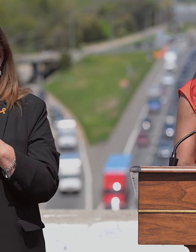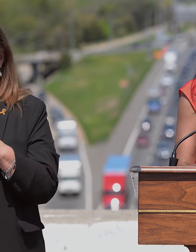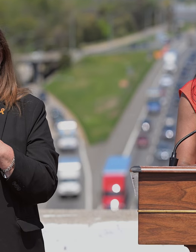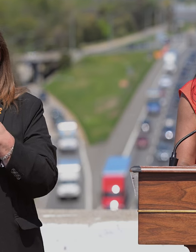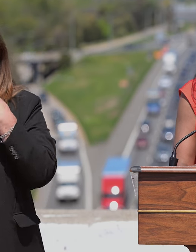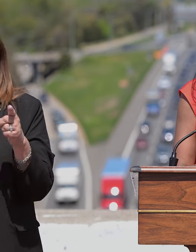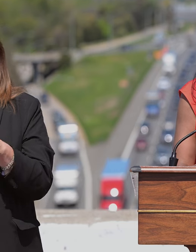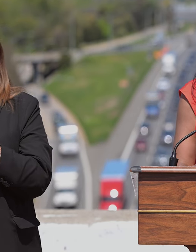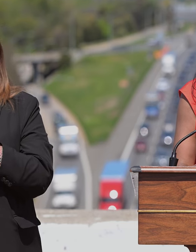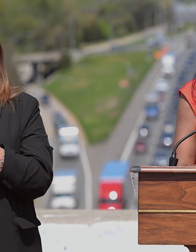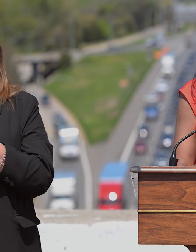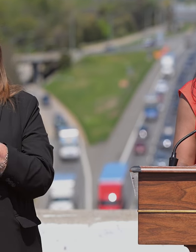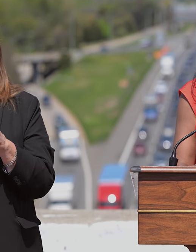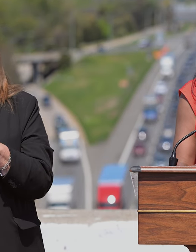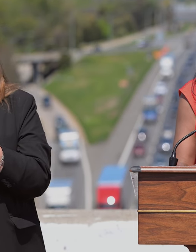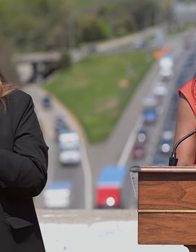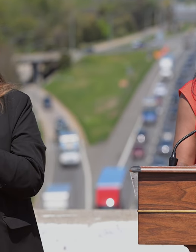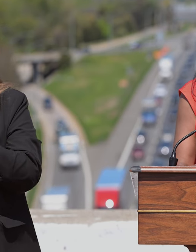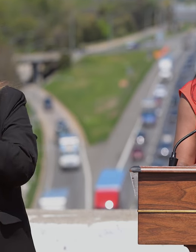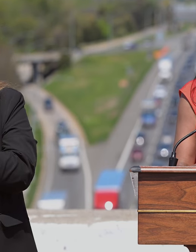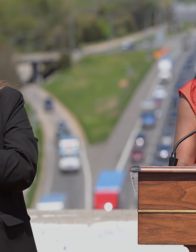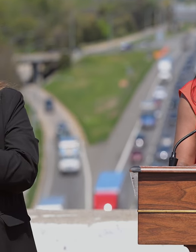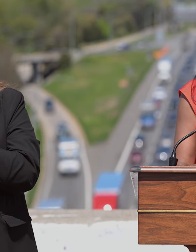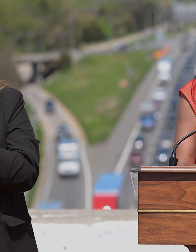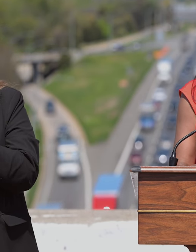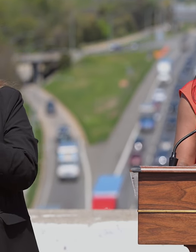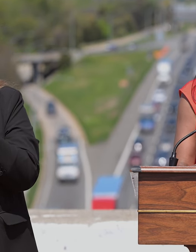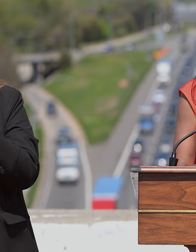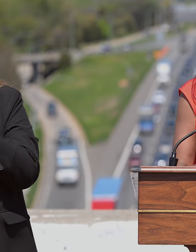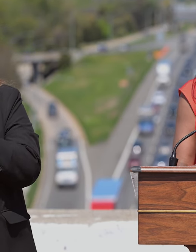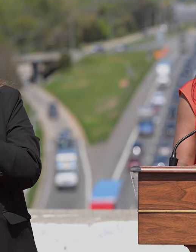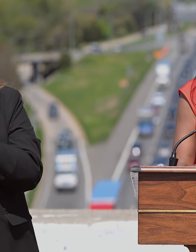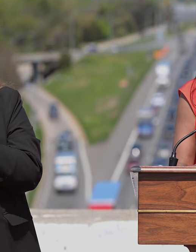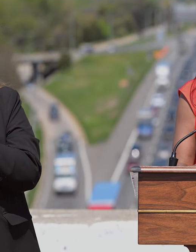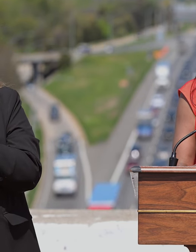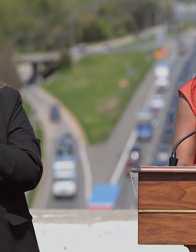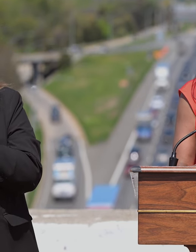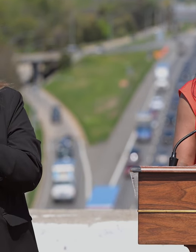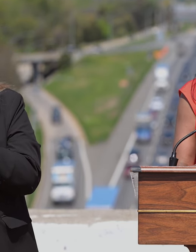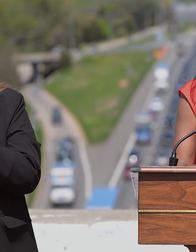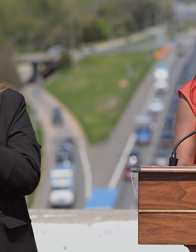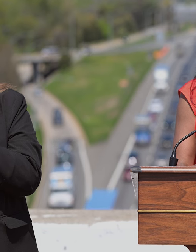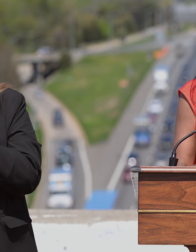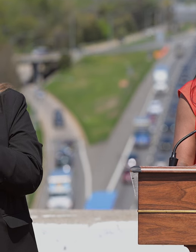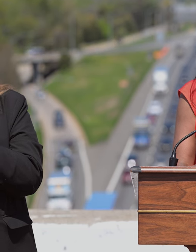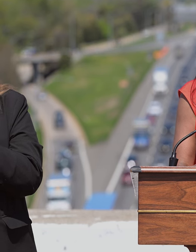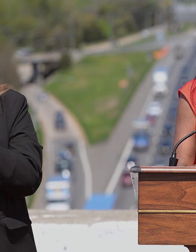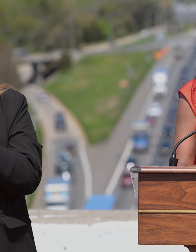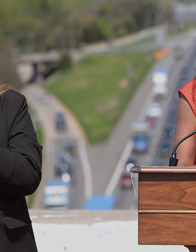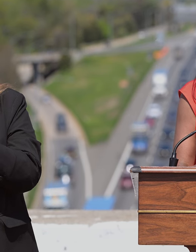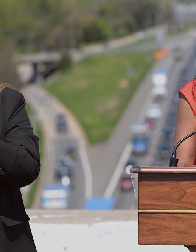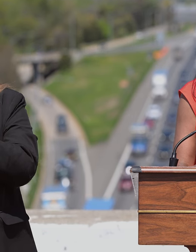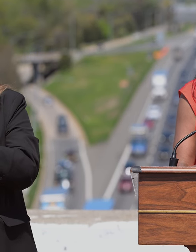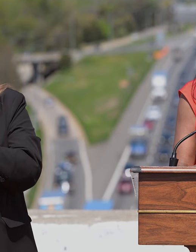the 19th as Work Zone Awareness Week in Maryland. Governor Moore and I are committed